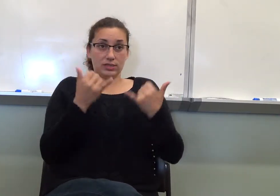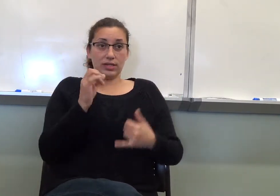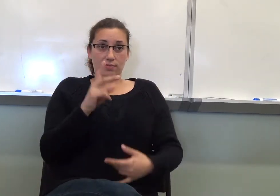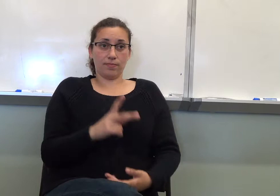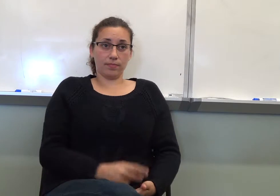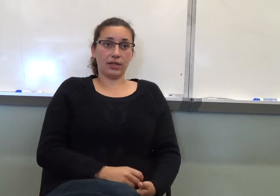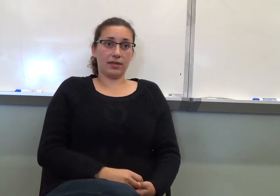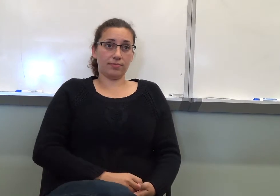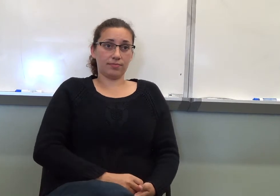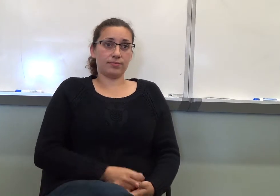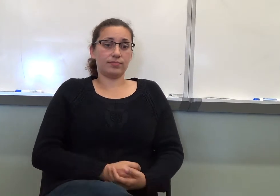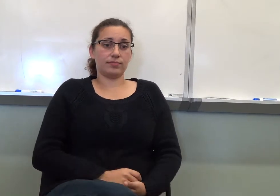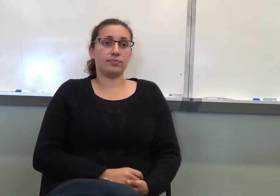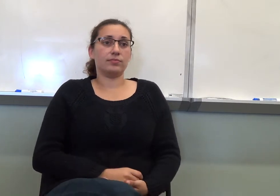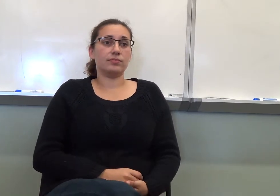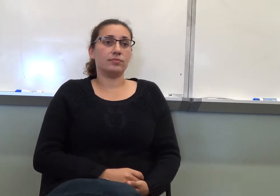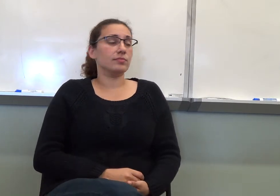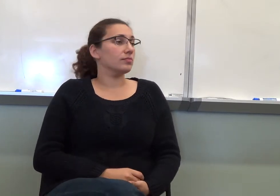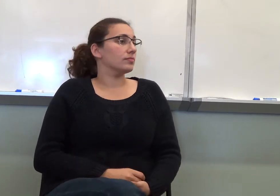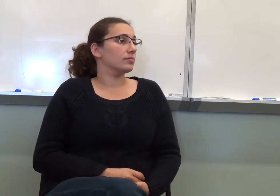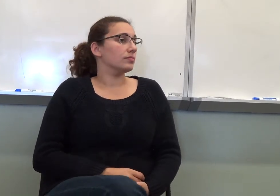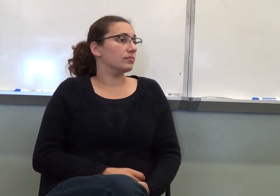Which one? Number 89. 89.